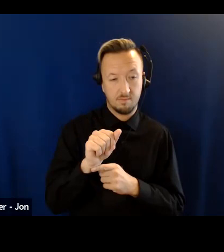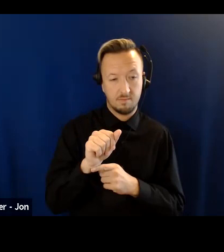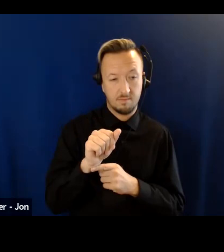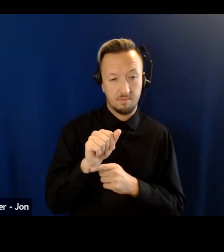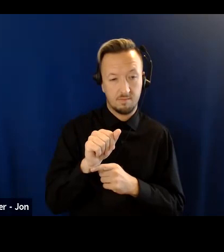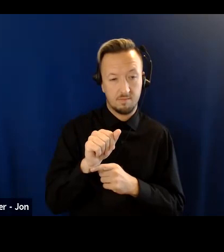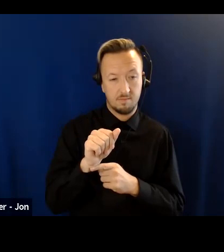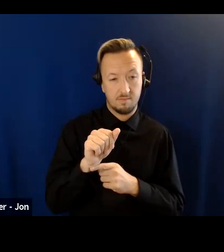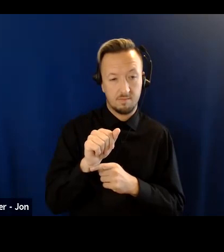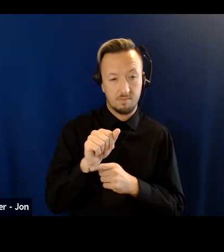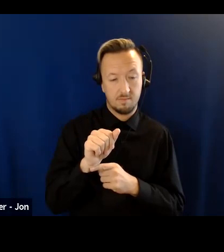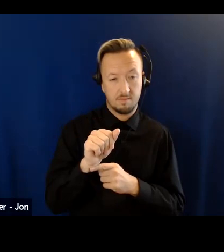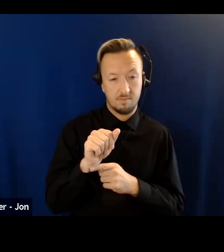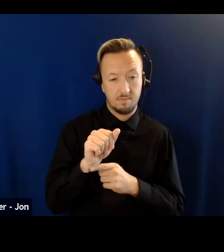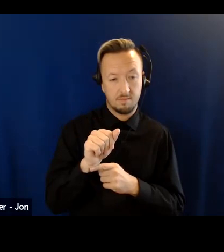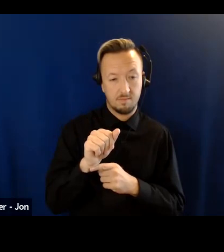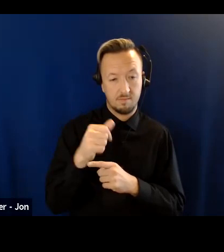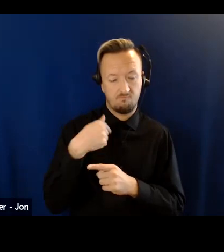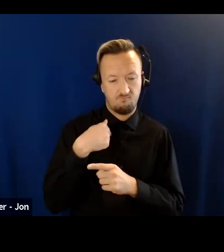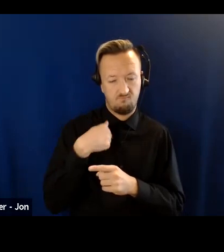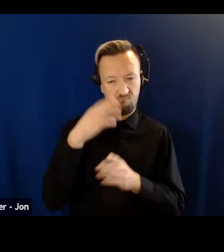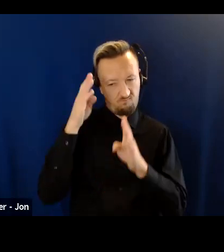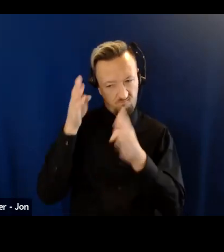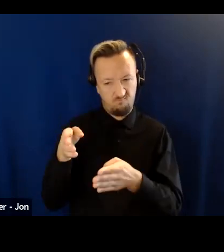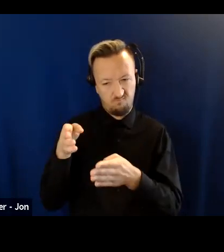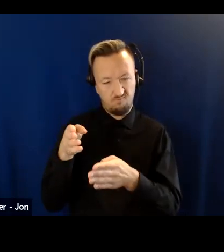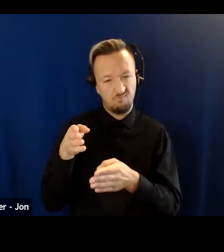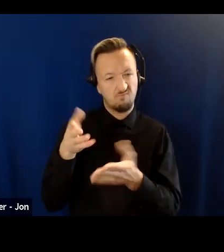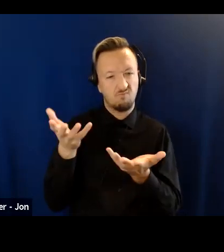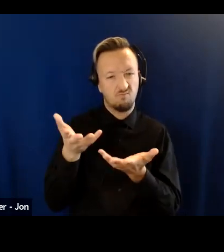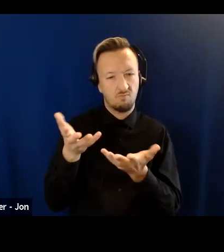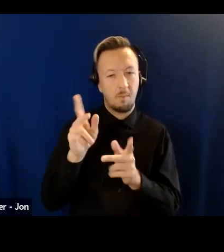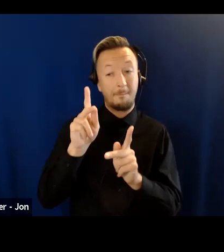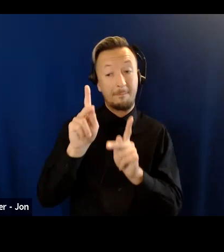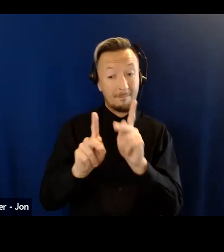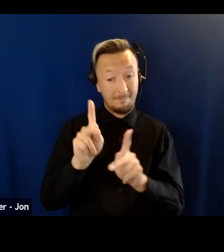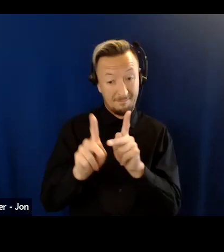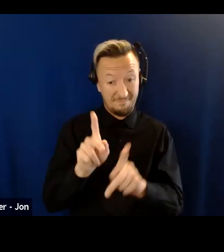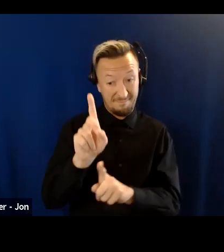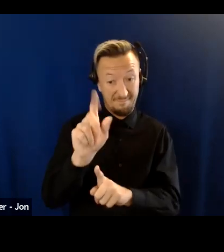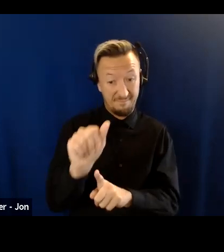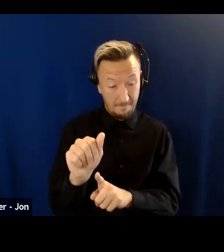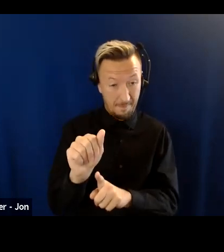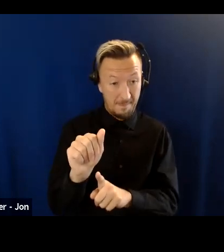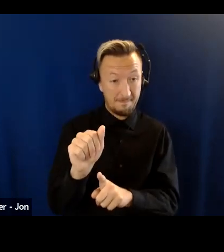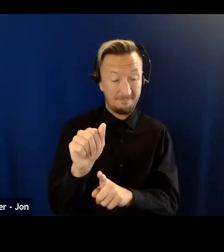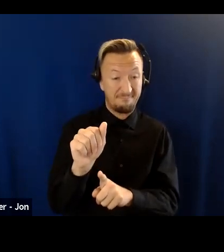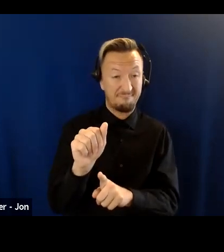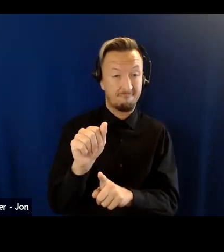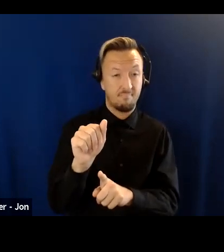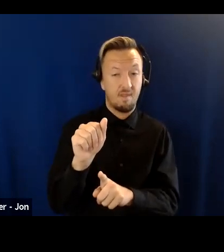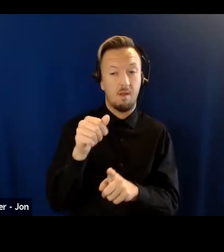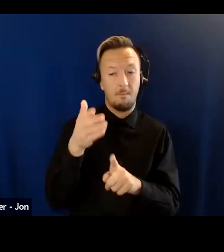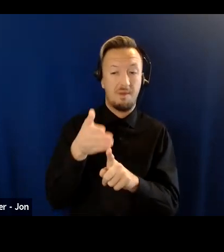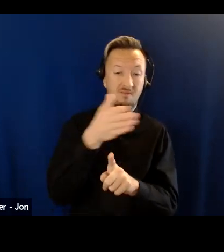particularly focused on what happens for people with disabilities before, during,